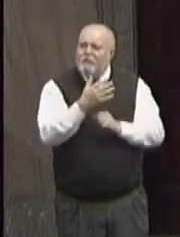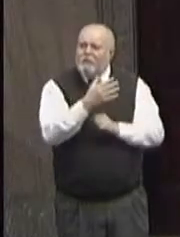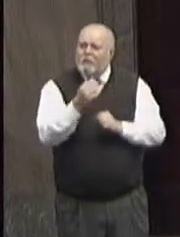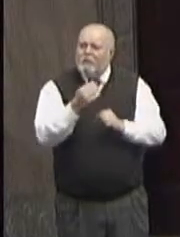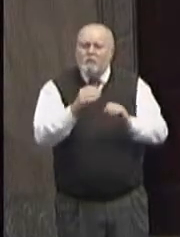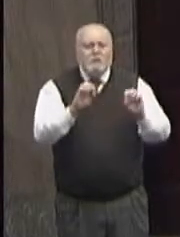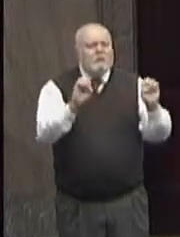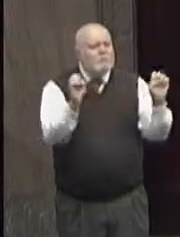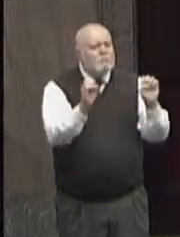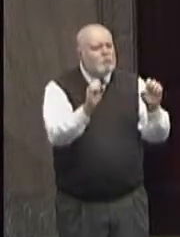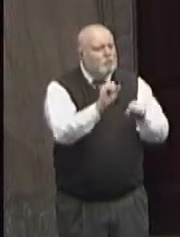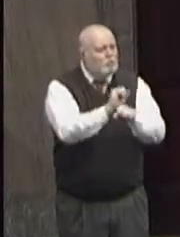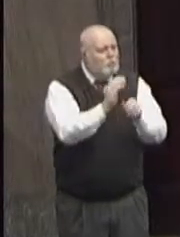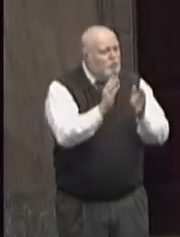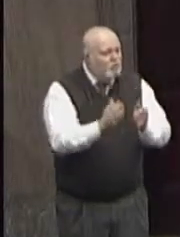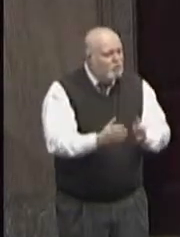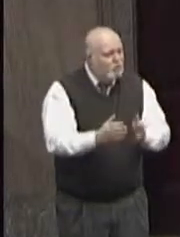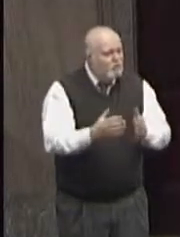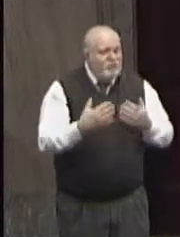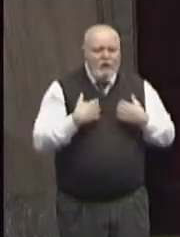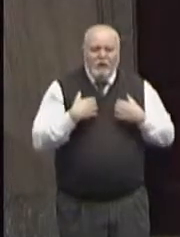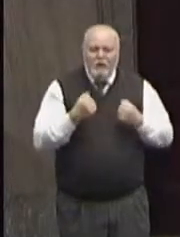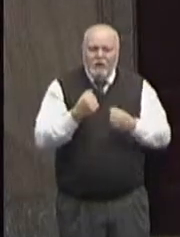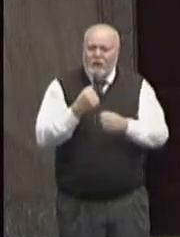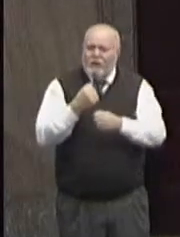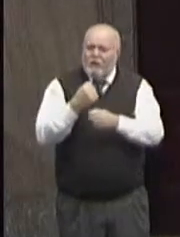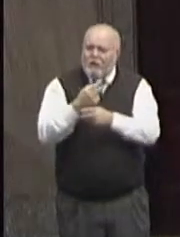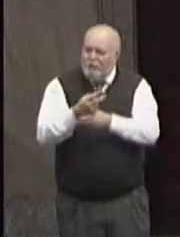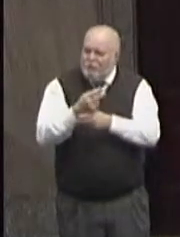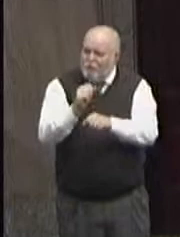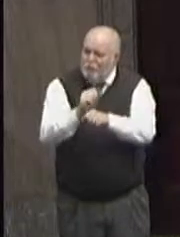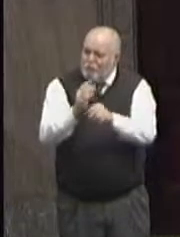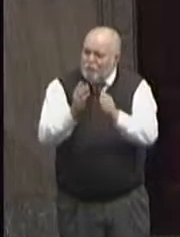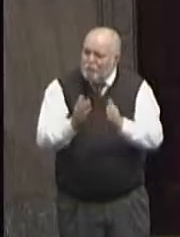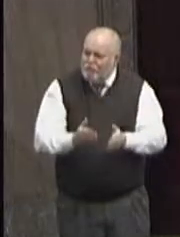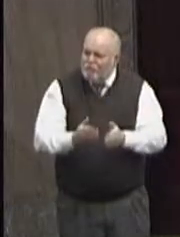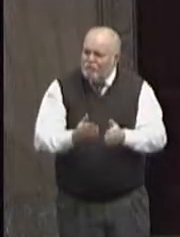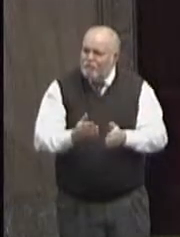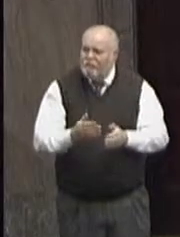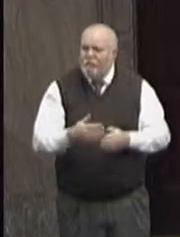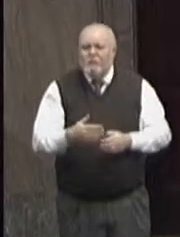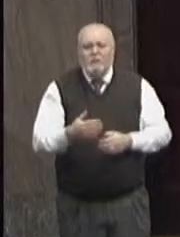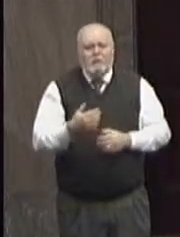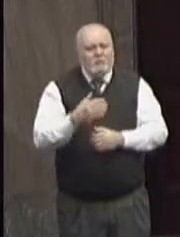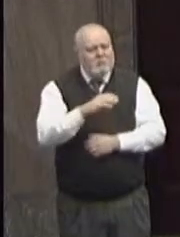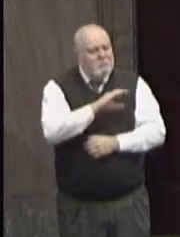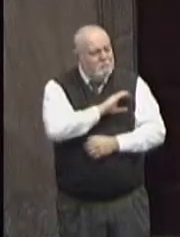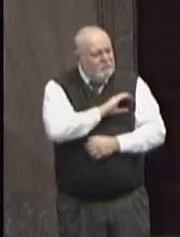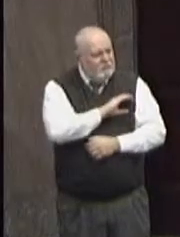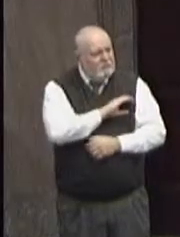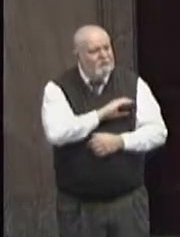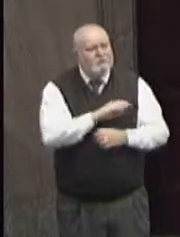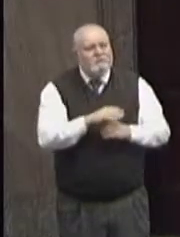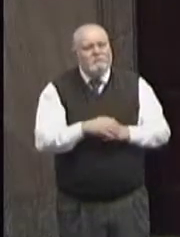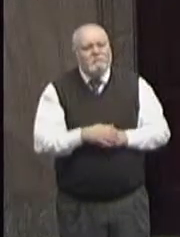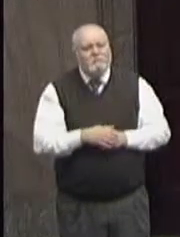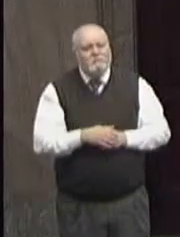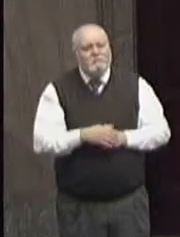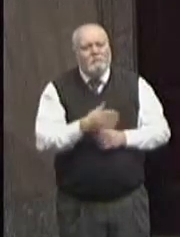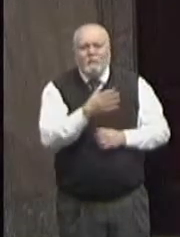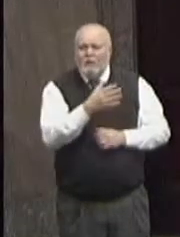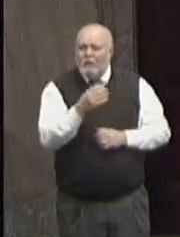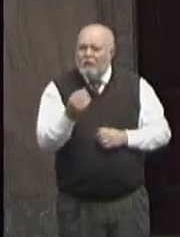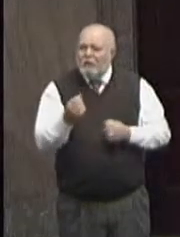emergency workers, healthcare workers, members of the armed forces, police, and sheriff's department,